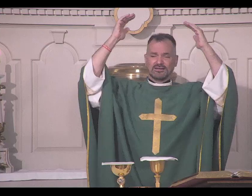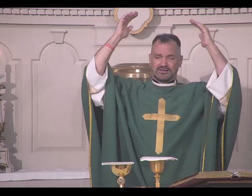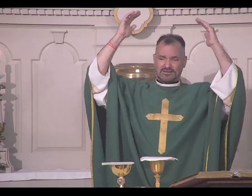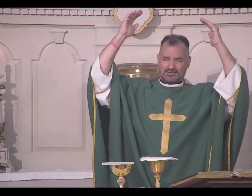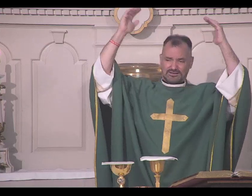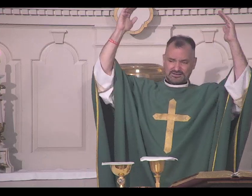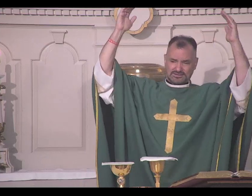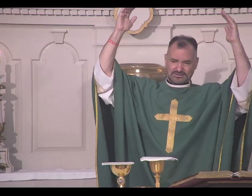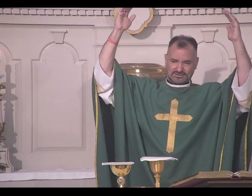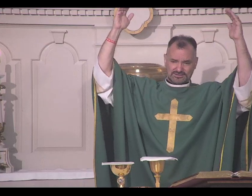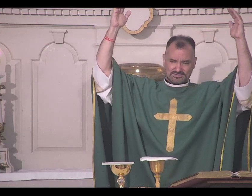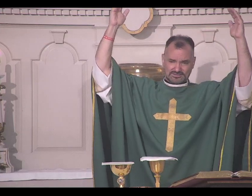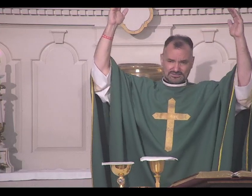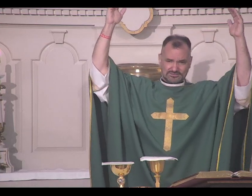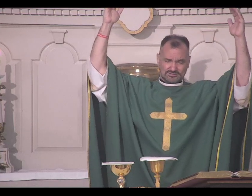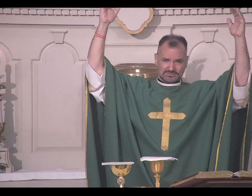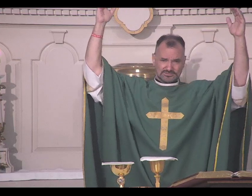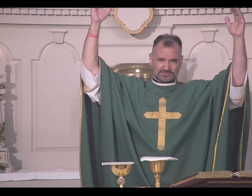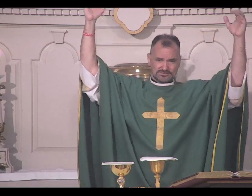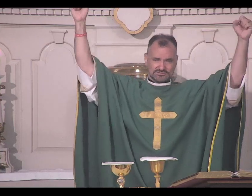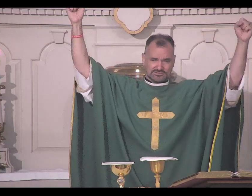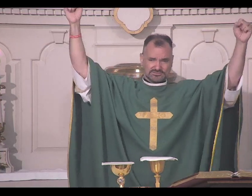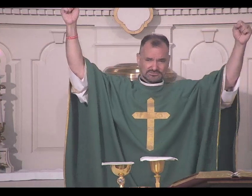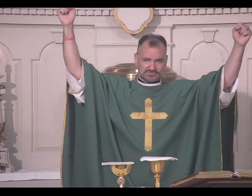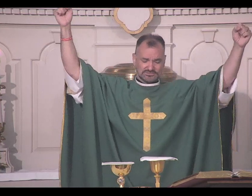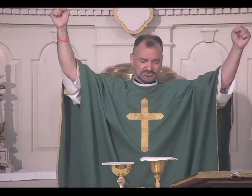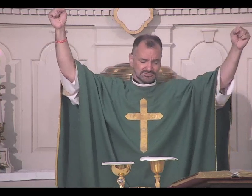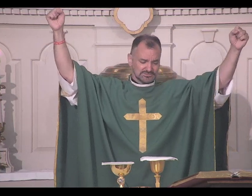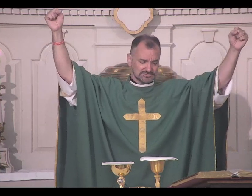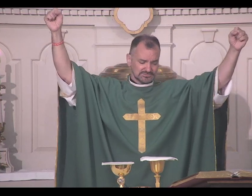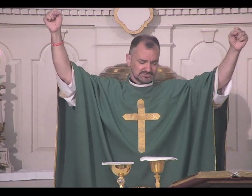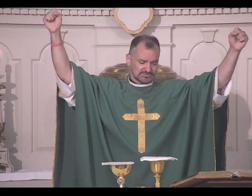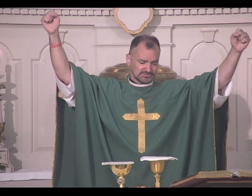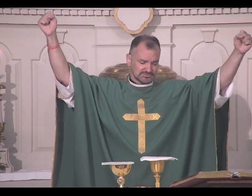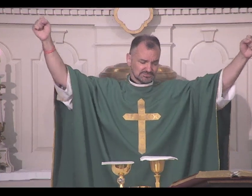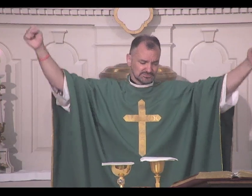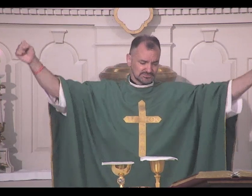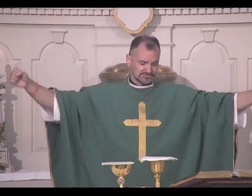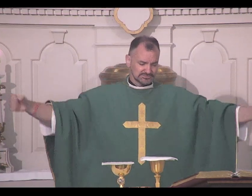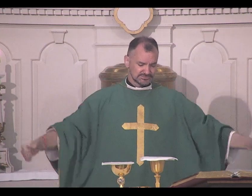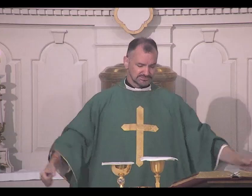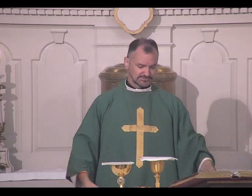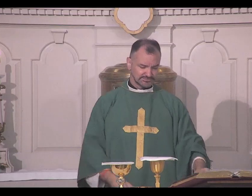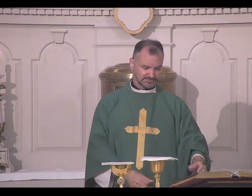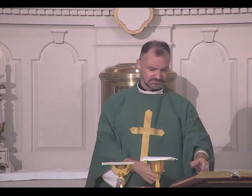the name of the Lord. Hosanna.